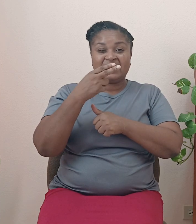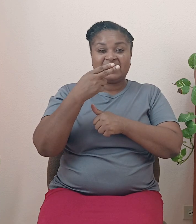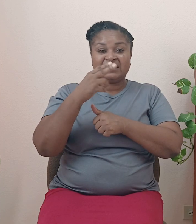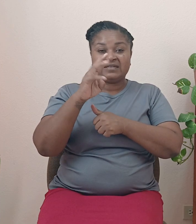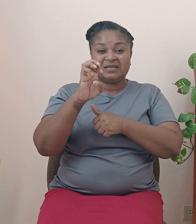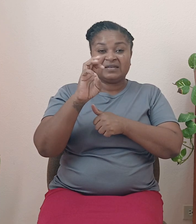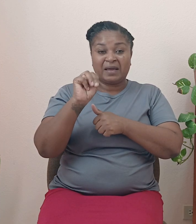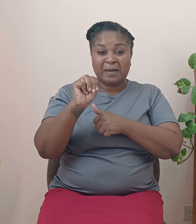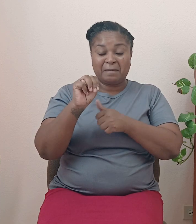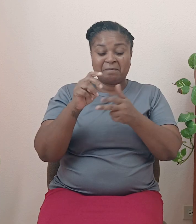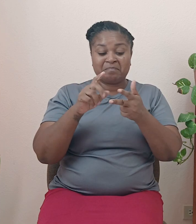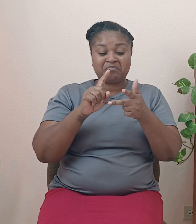B.